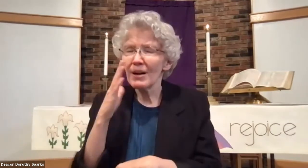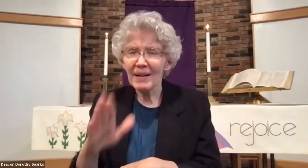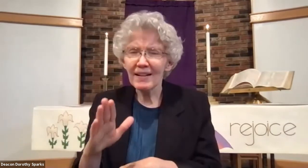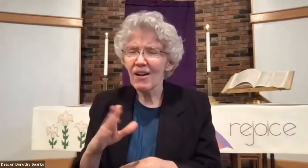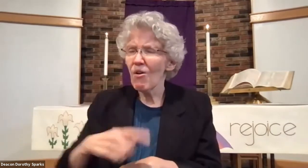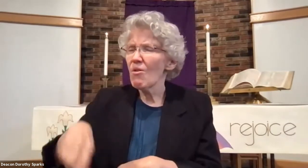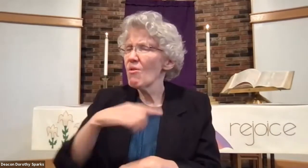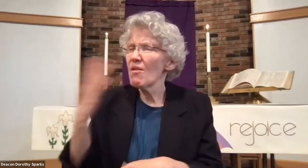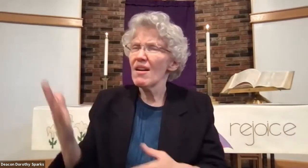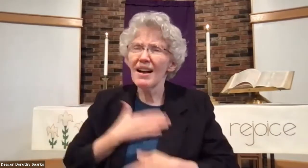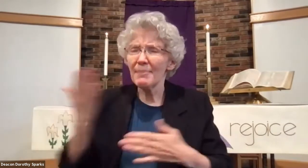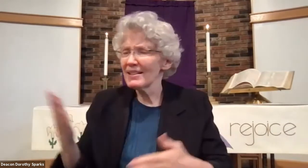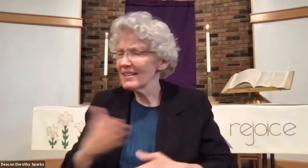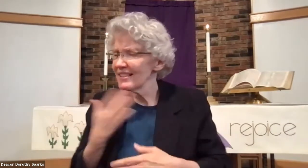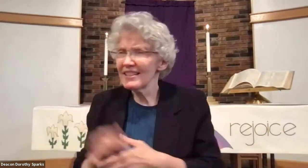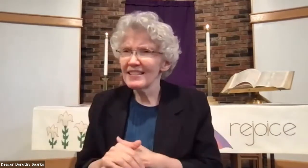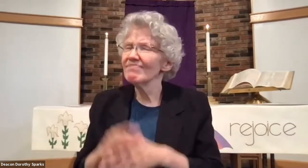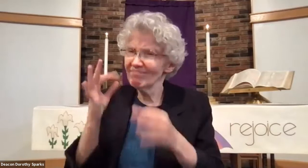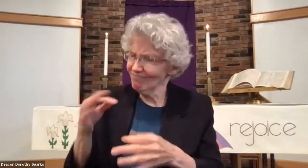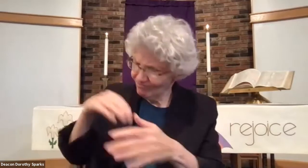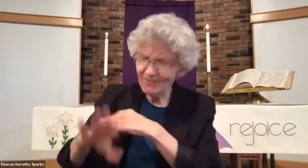and were very happy.